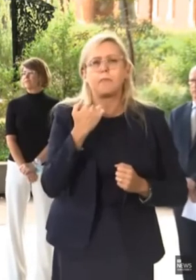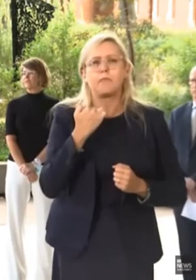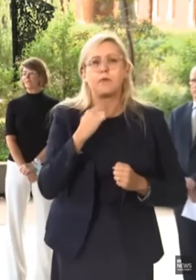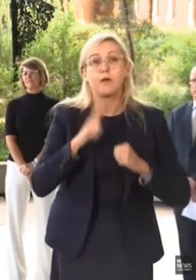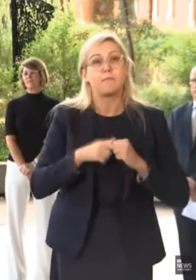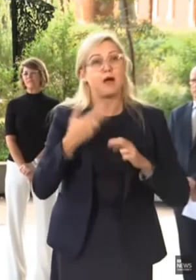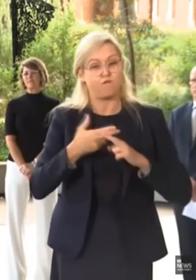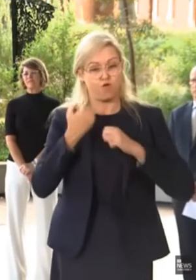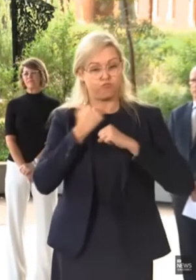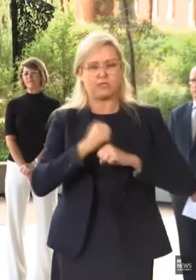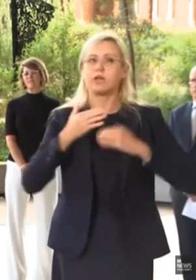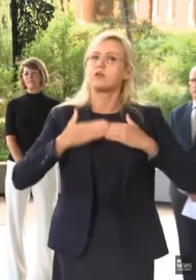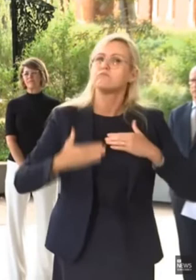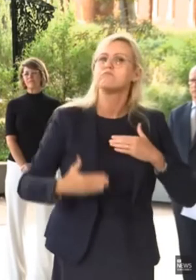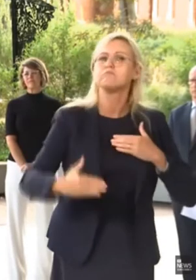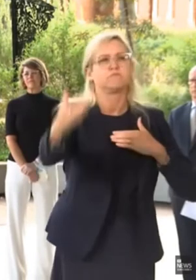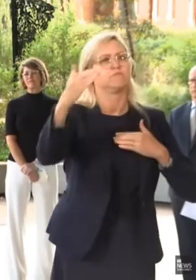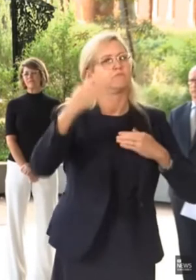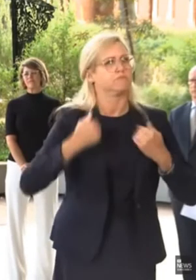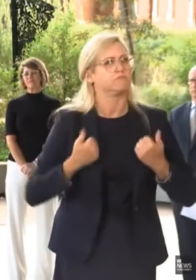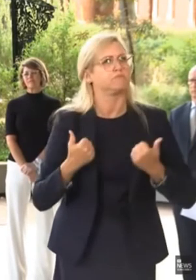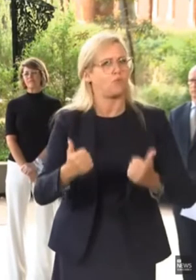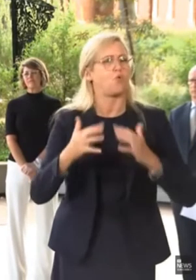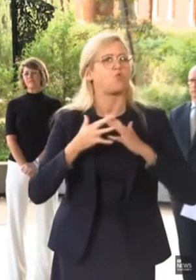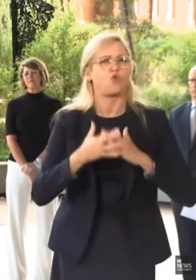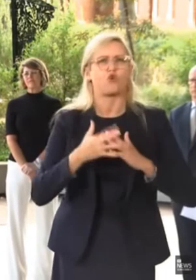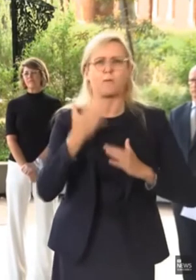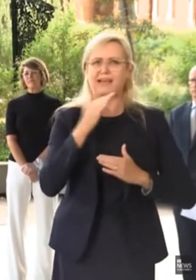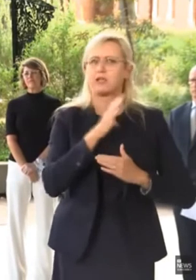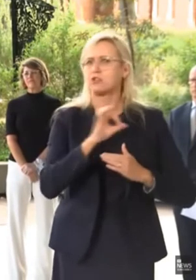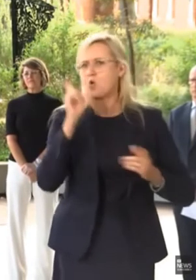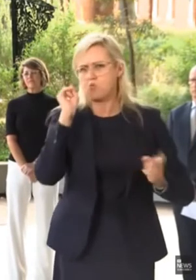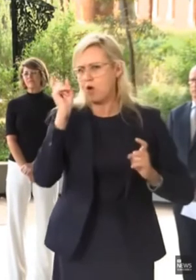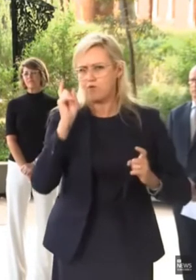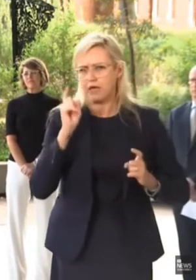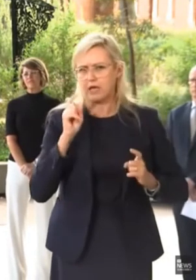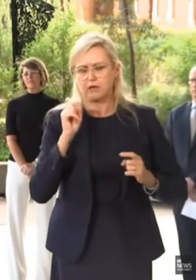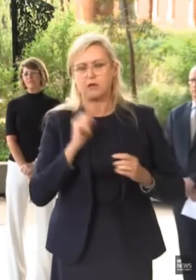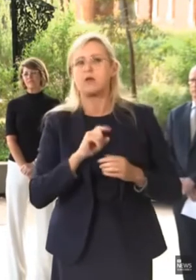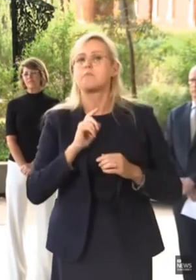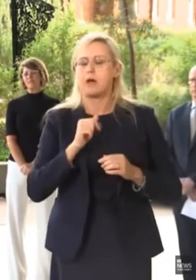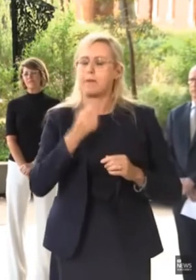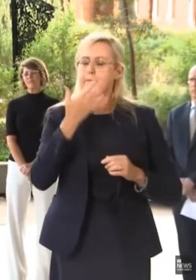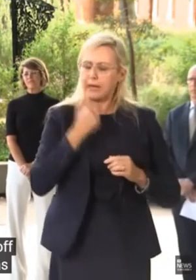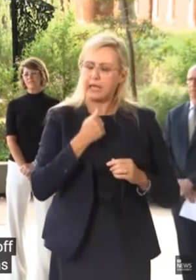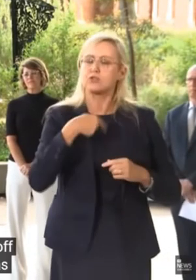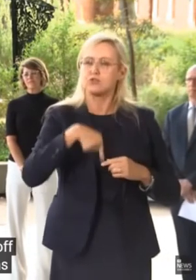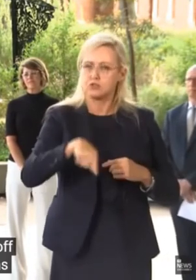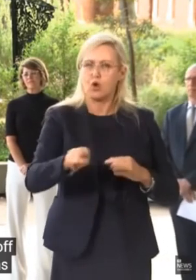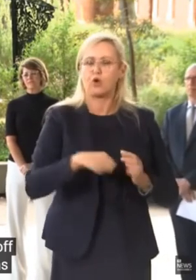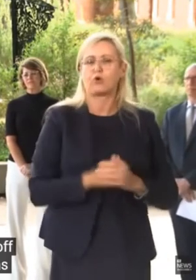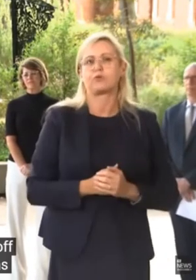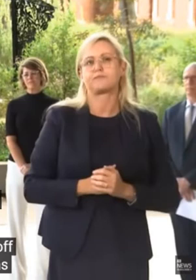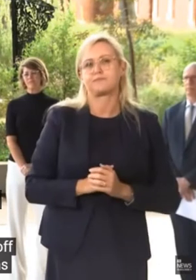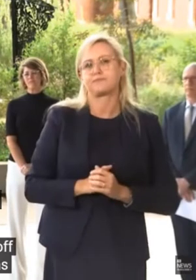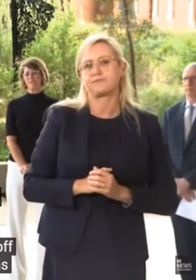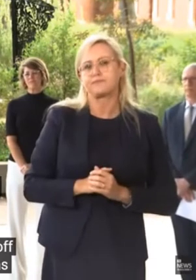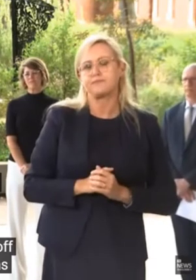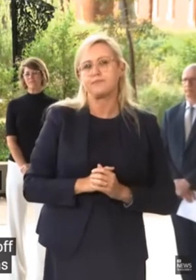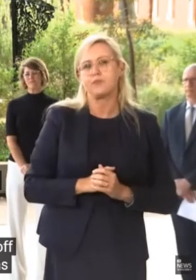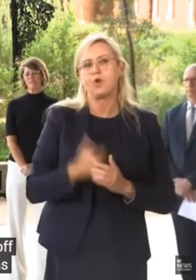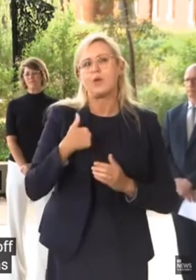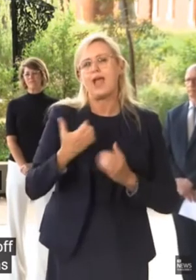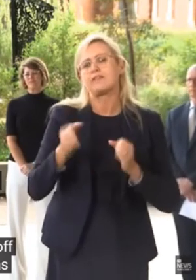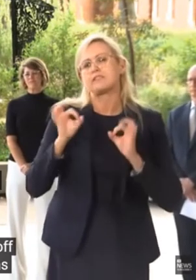important. So please do not be put off. And the data, actually, the AusVax